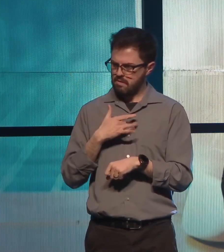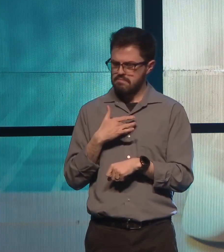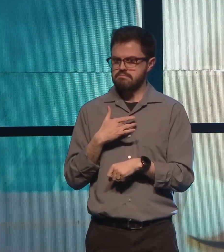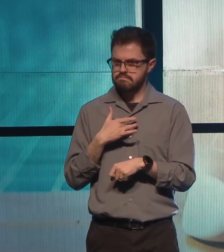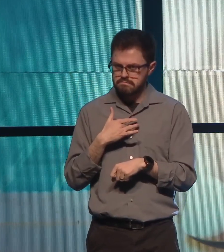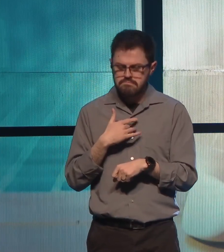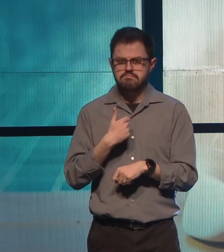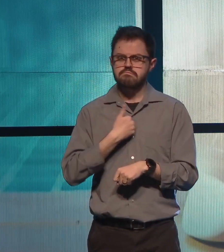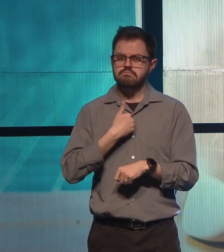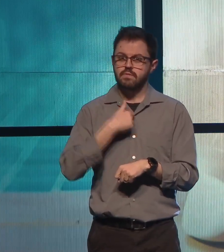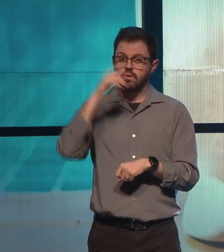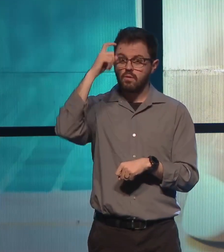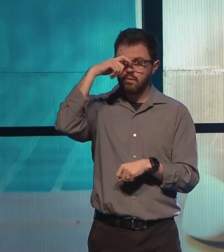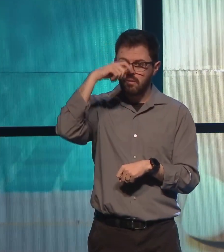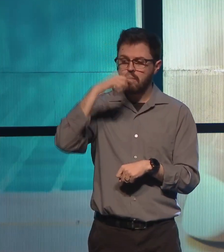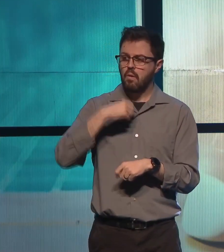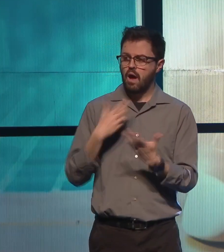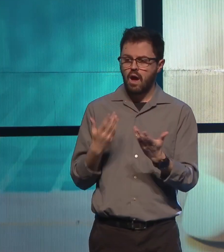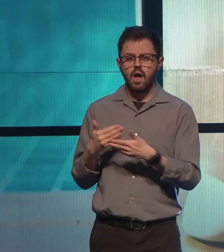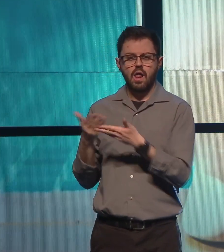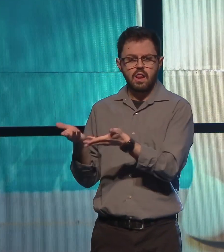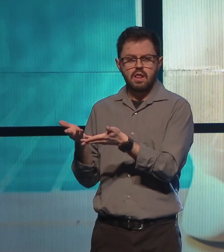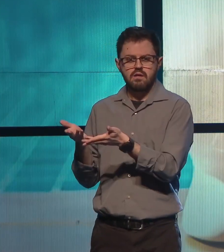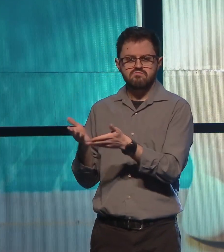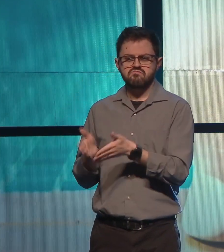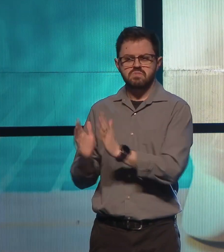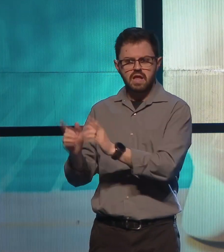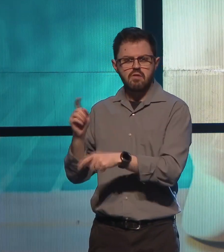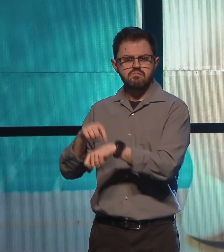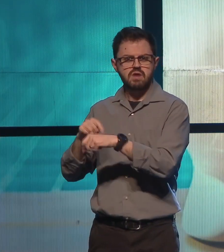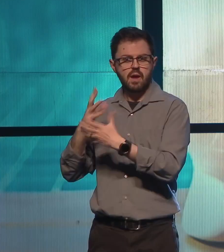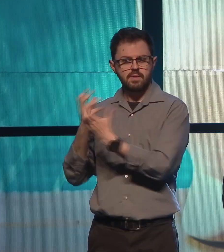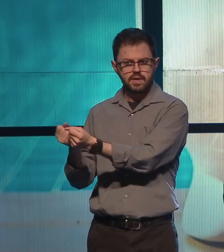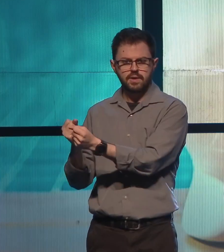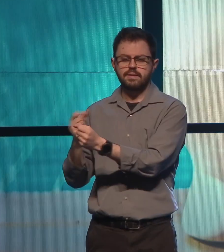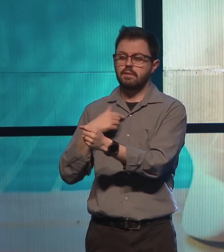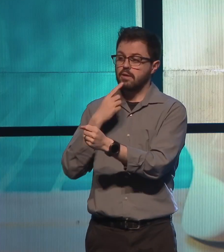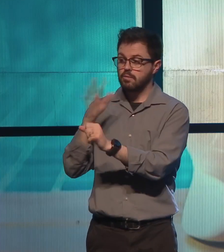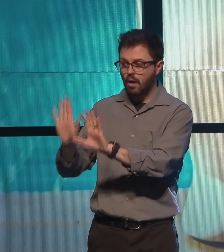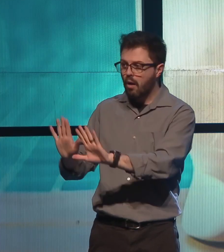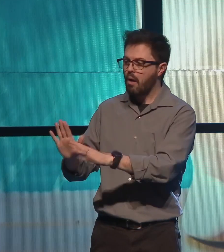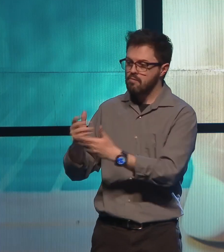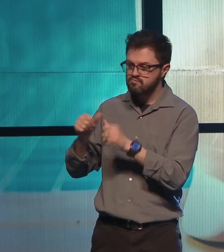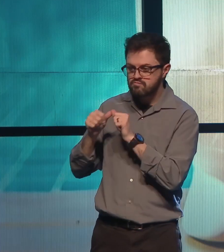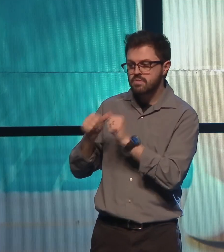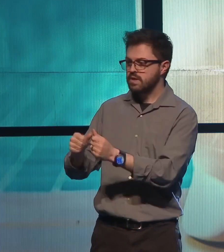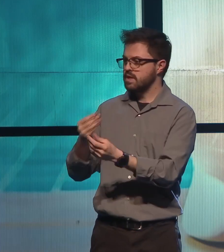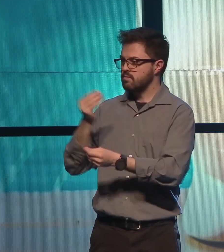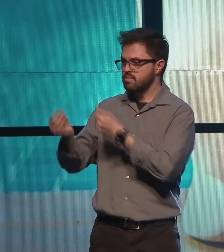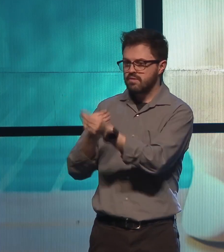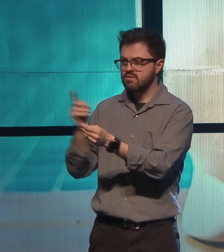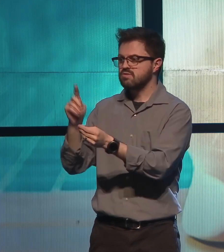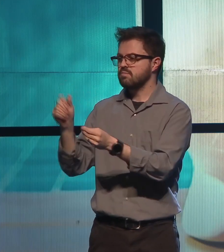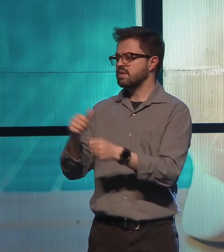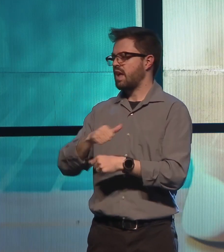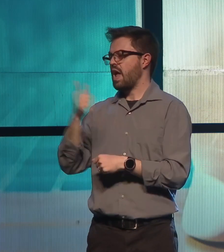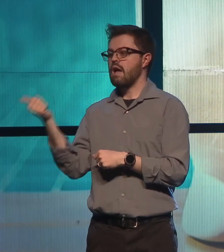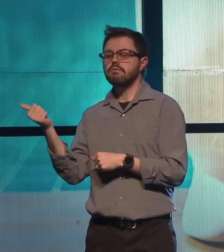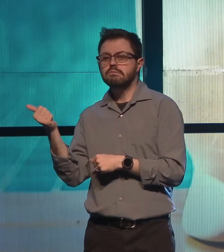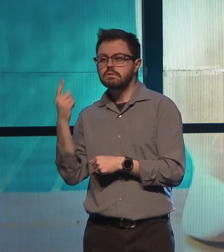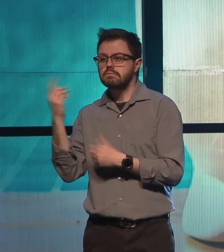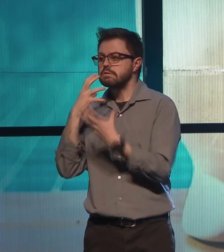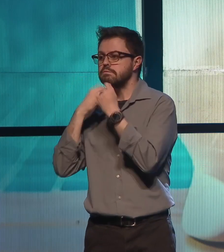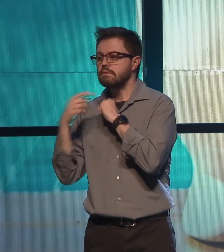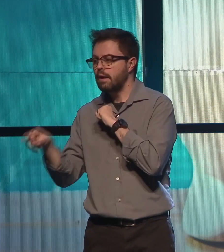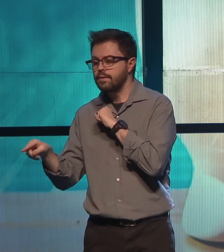don't give, just heal. But I said, give to something else. Give to something you value. And then as you get familiar, then you can start to